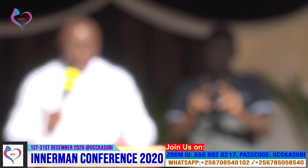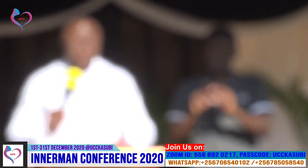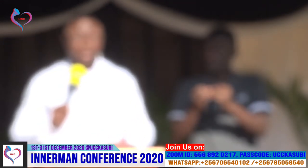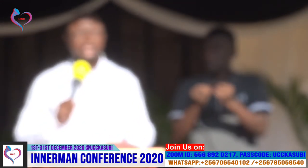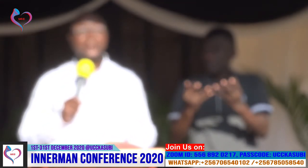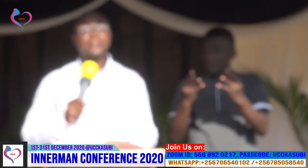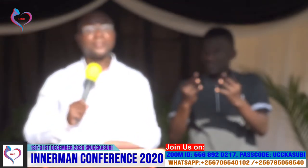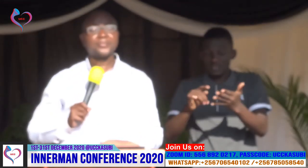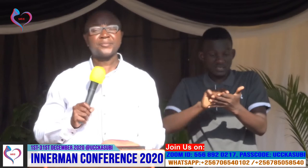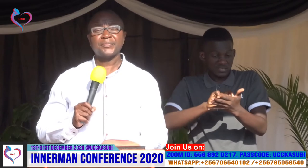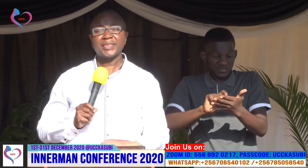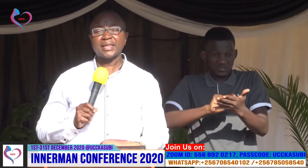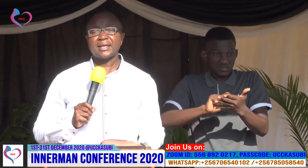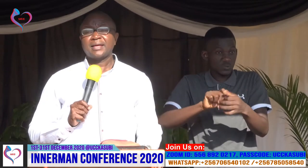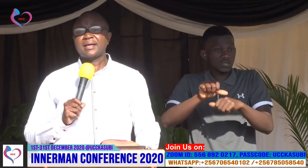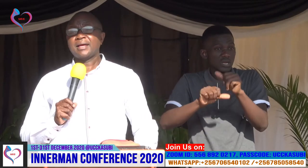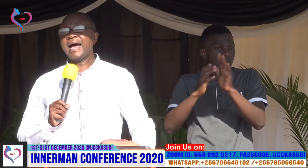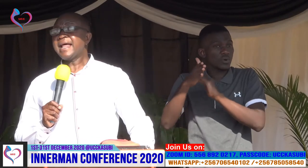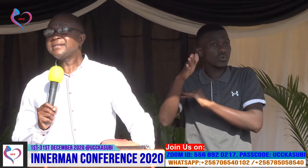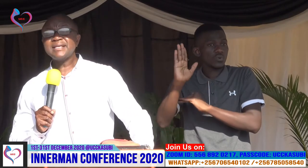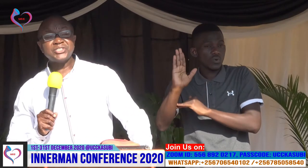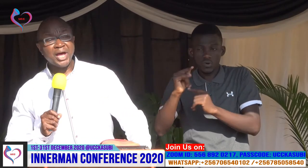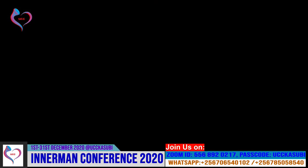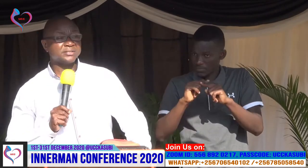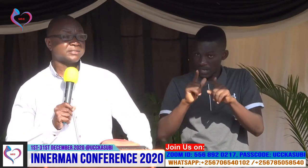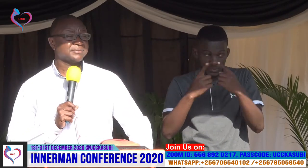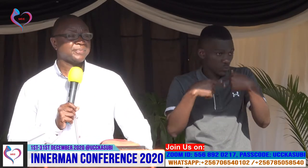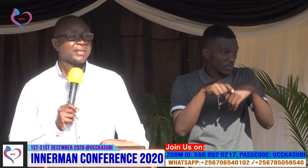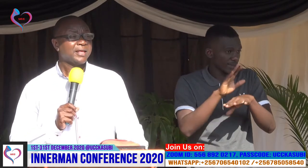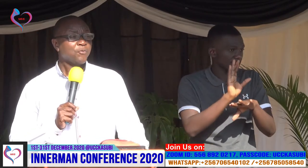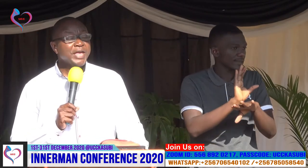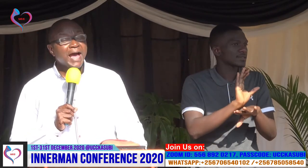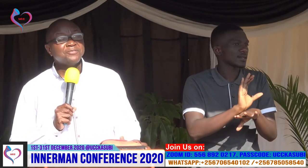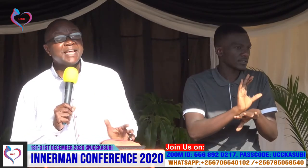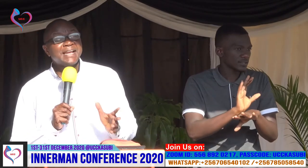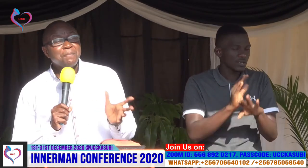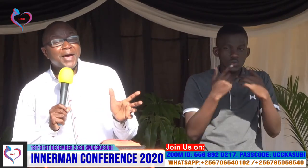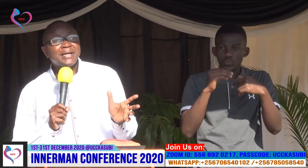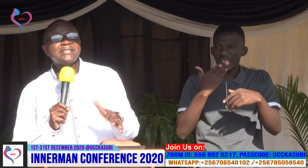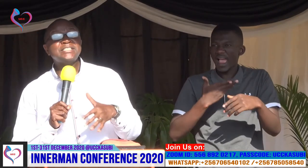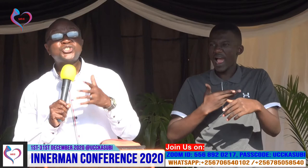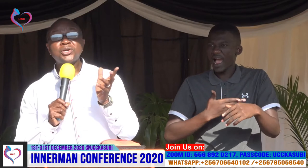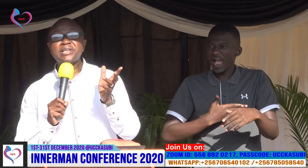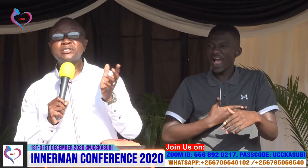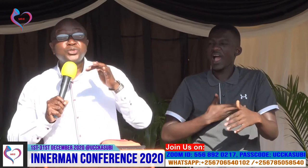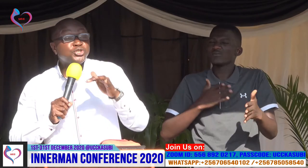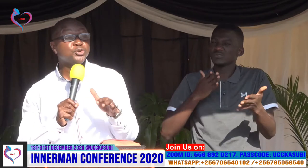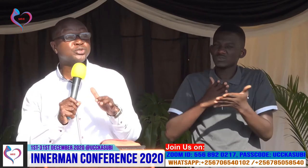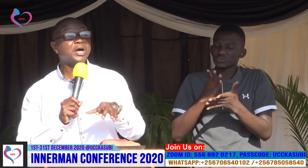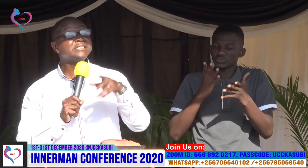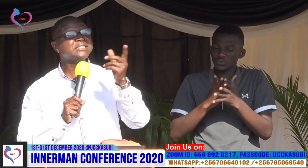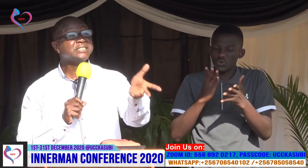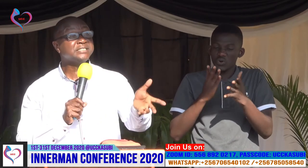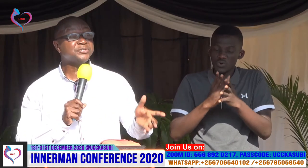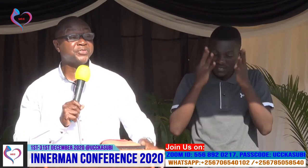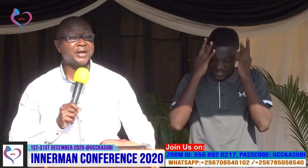are written about him. And as the church, we have deliberately chosen to choose